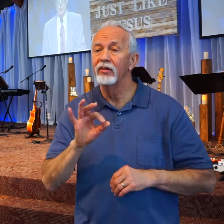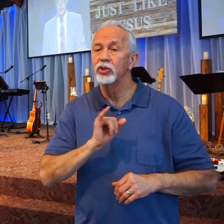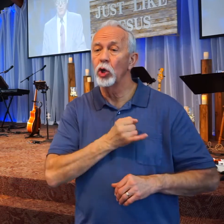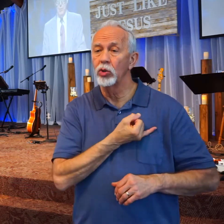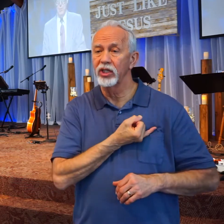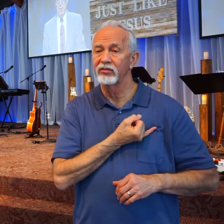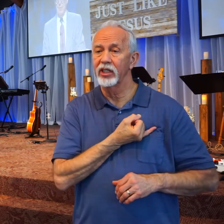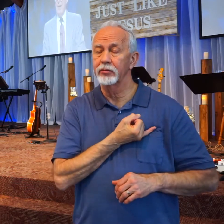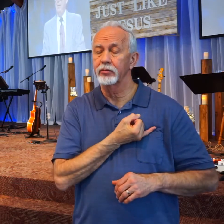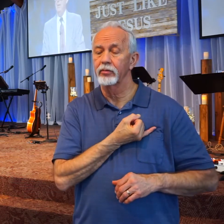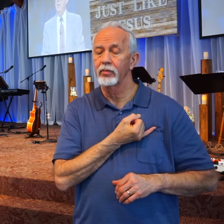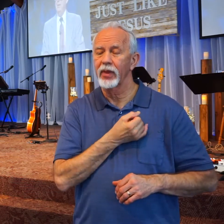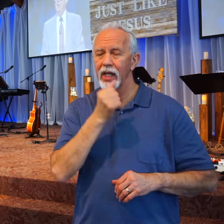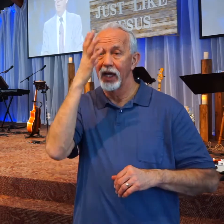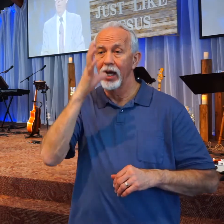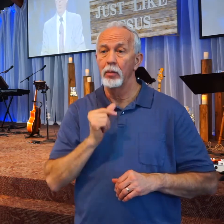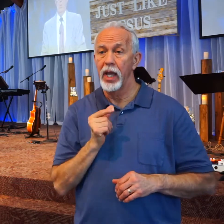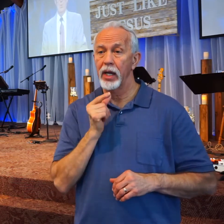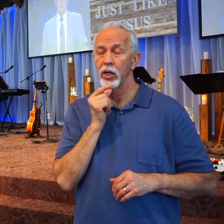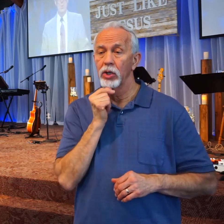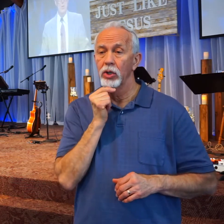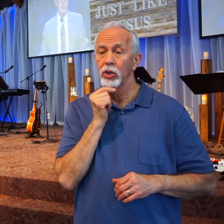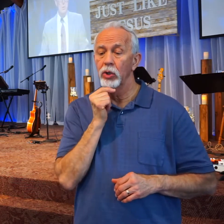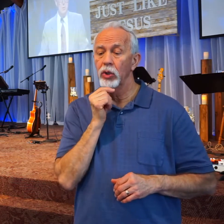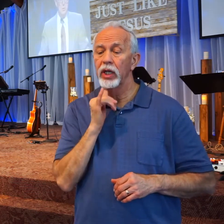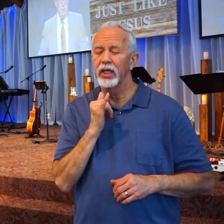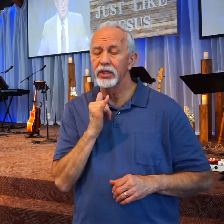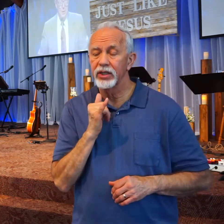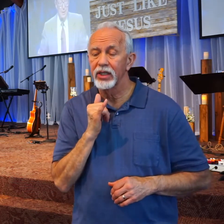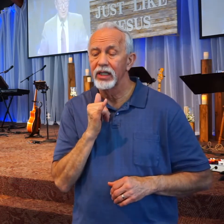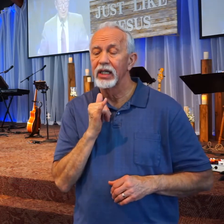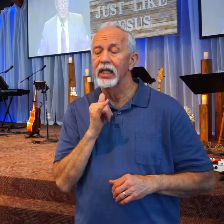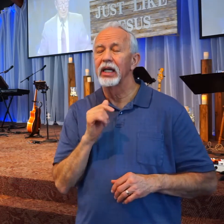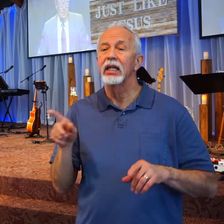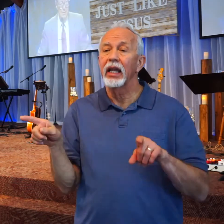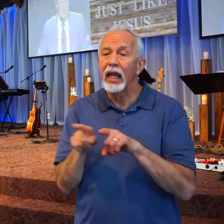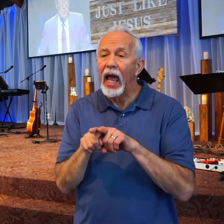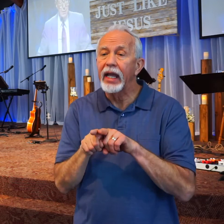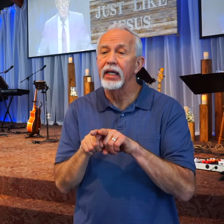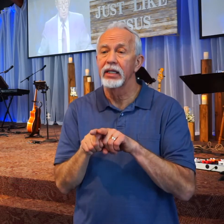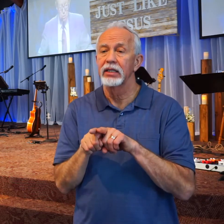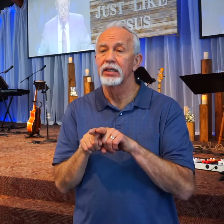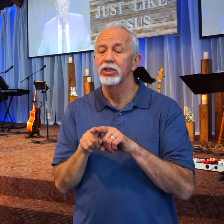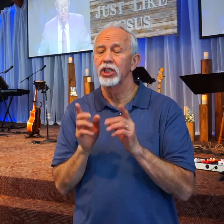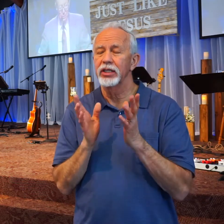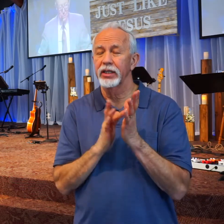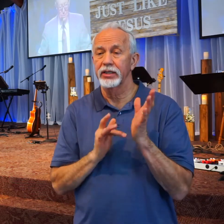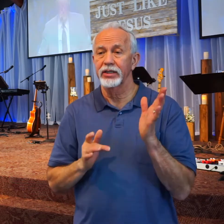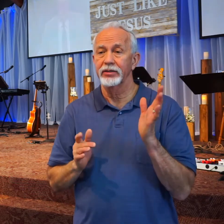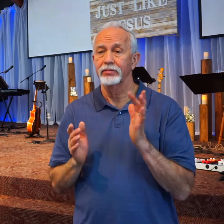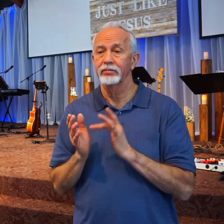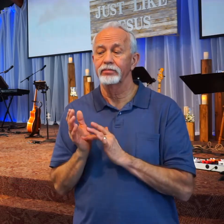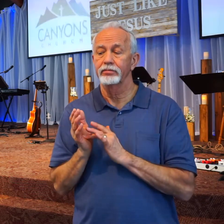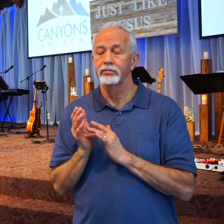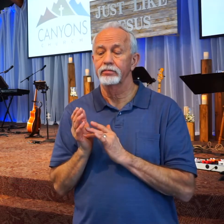Joseph, a man who was just like Jesus.